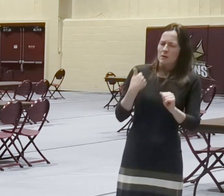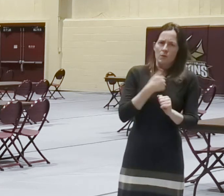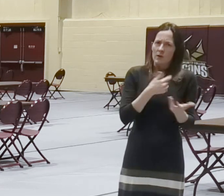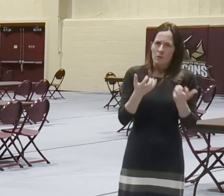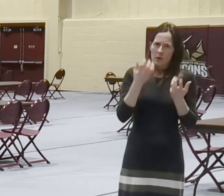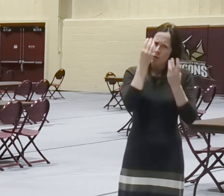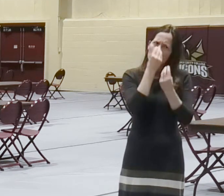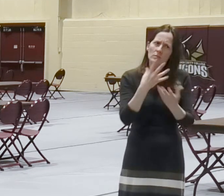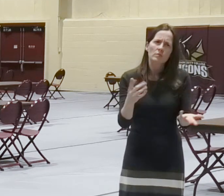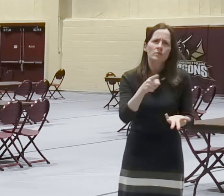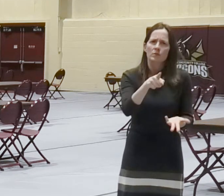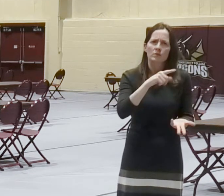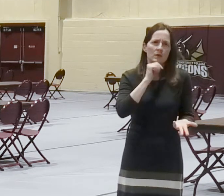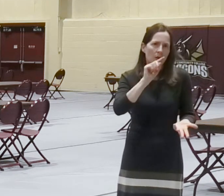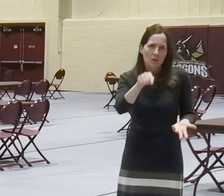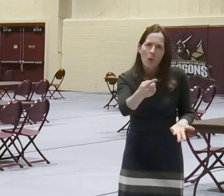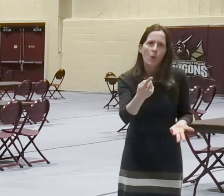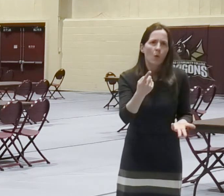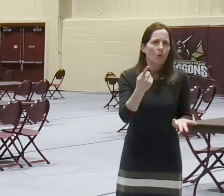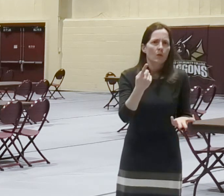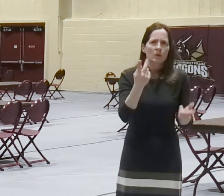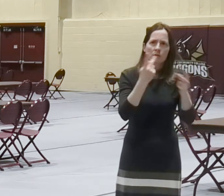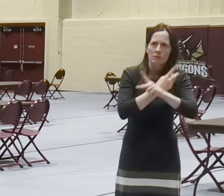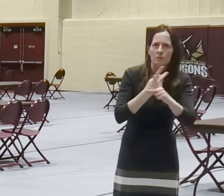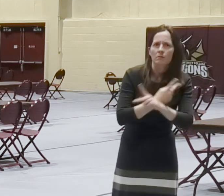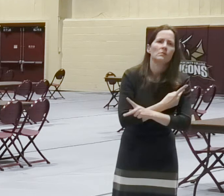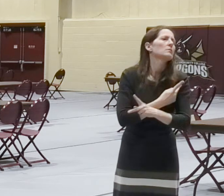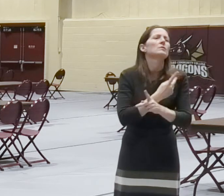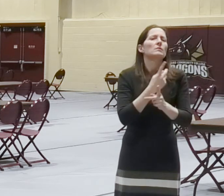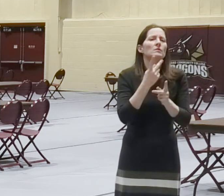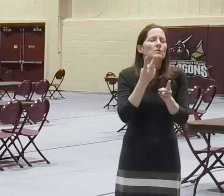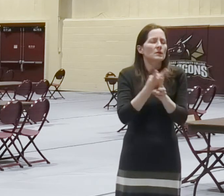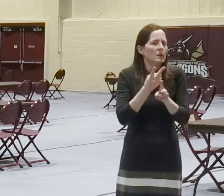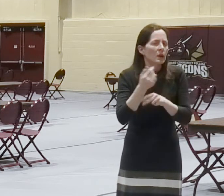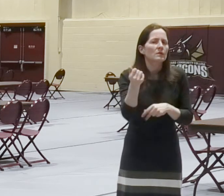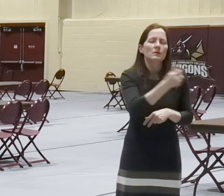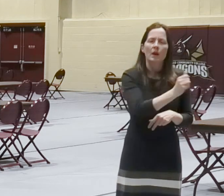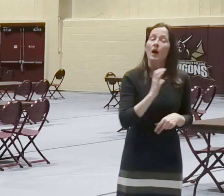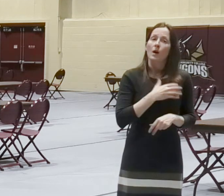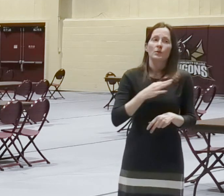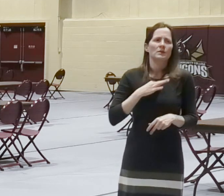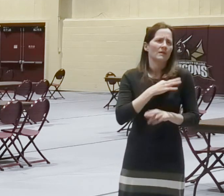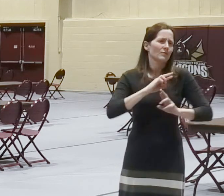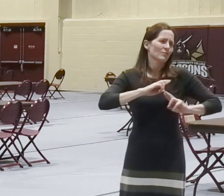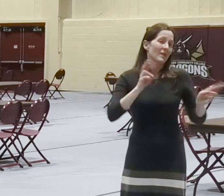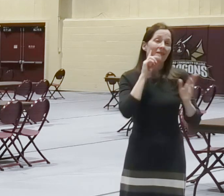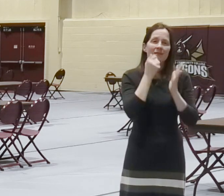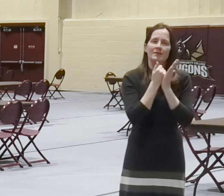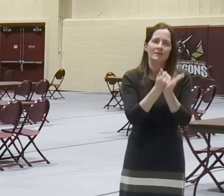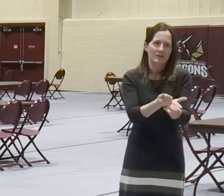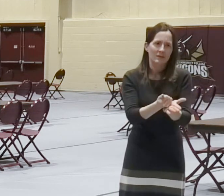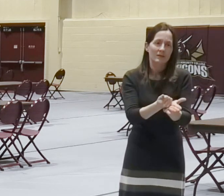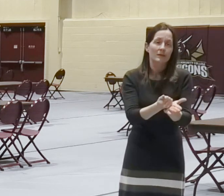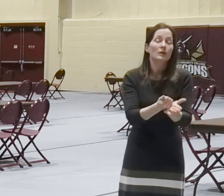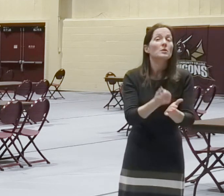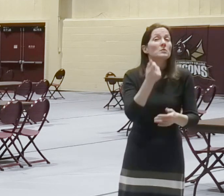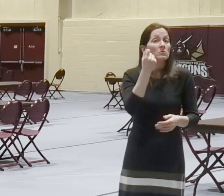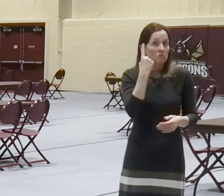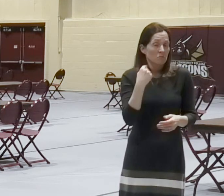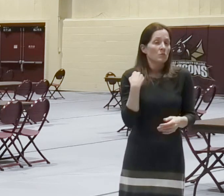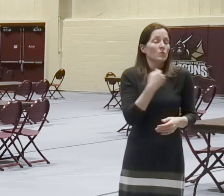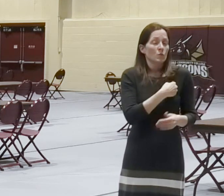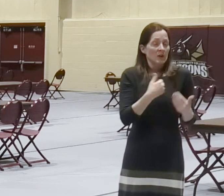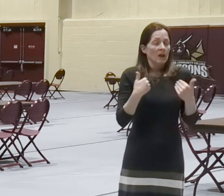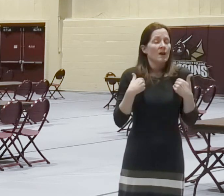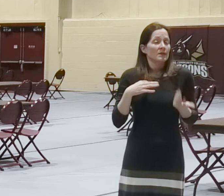your health care. Our staff stand ready to assist you. Our bilingual staff have